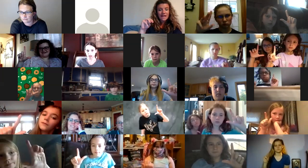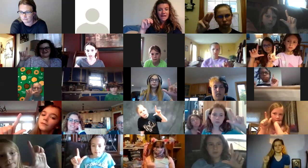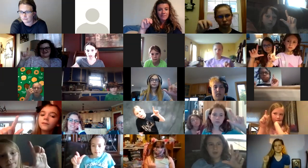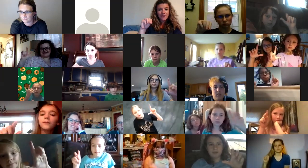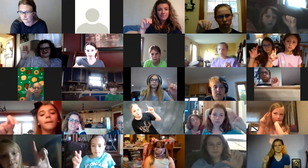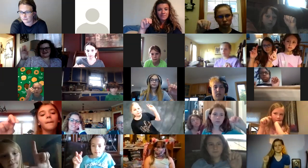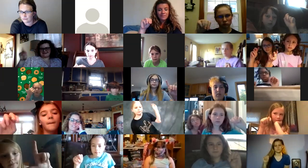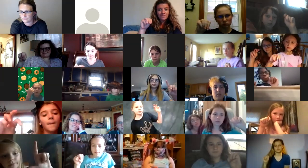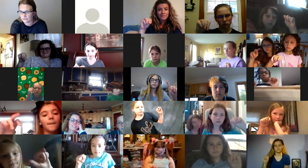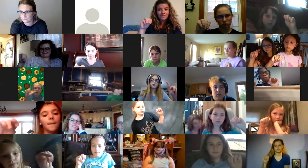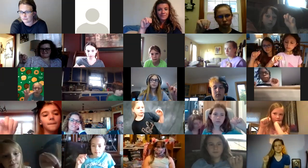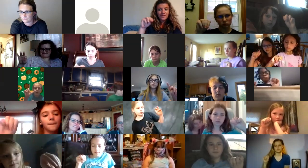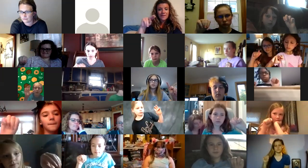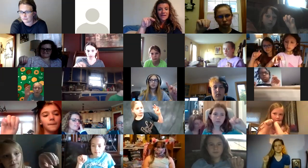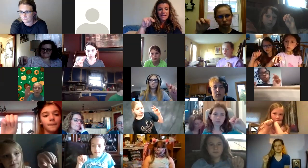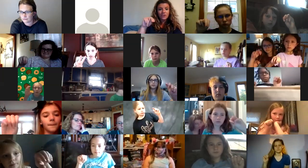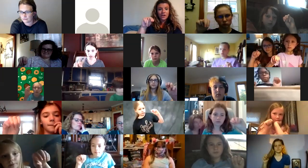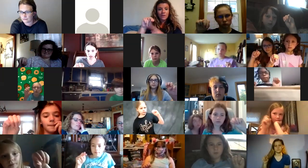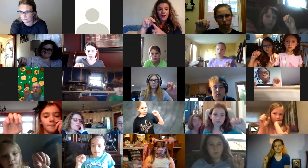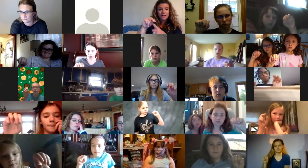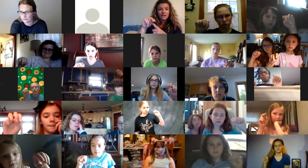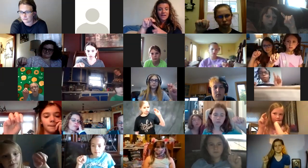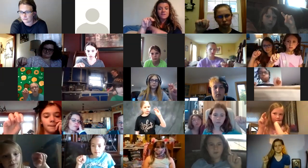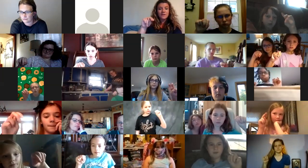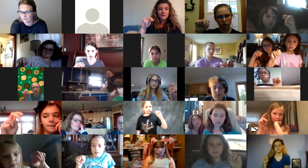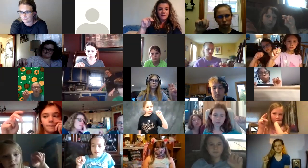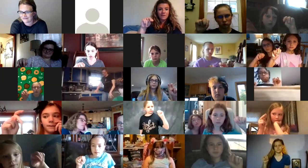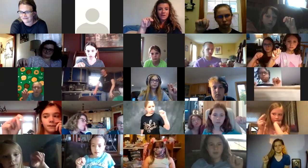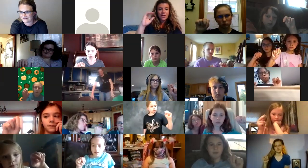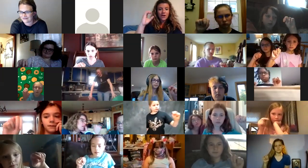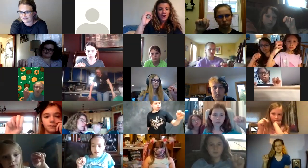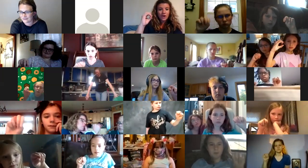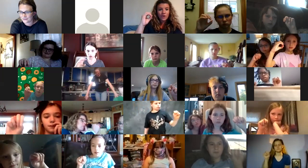M, and then N, you're going to come right into the next one. There we go. O,